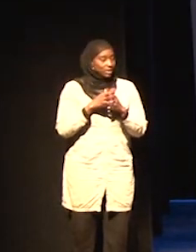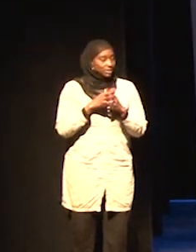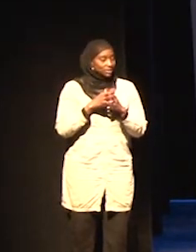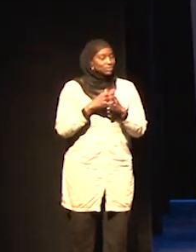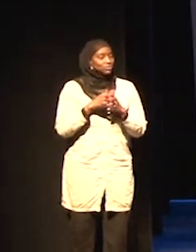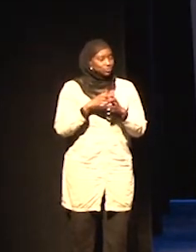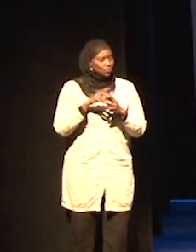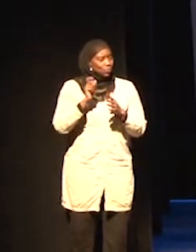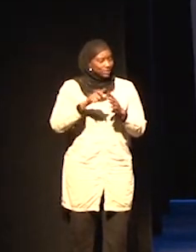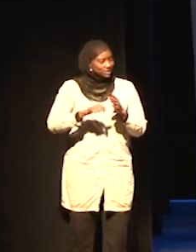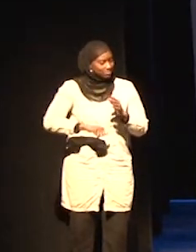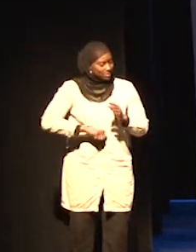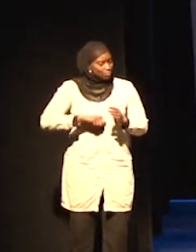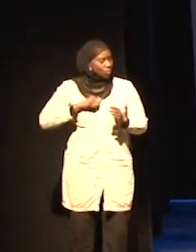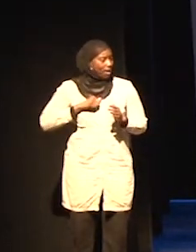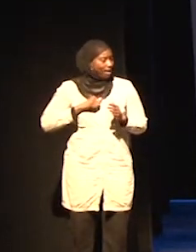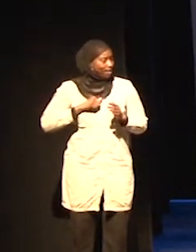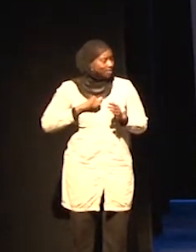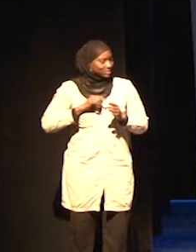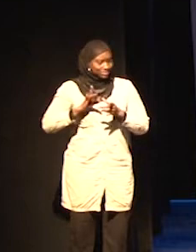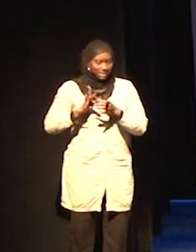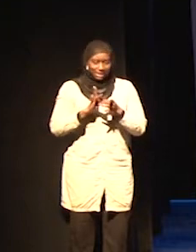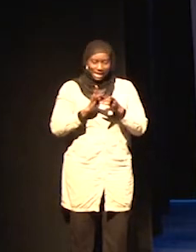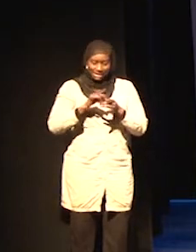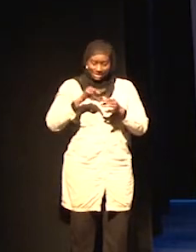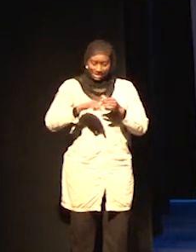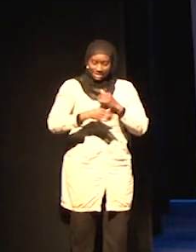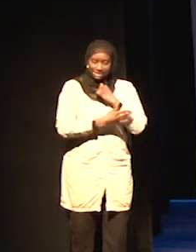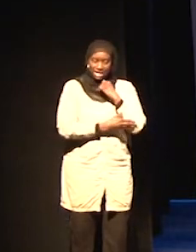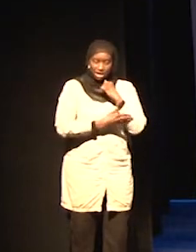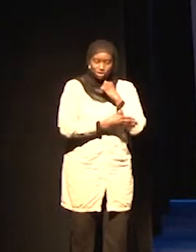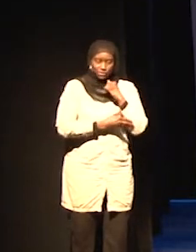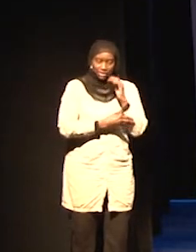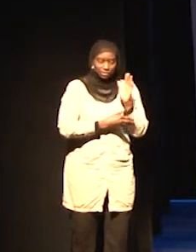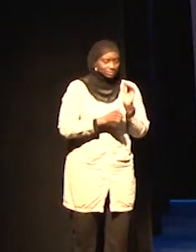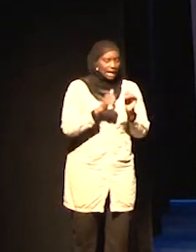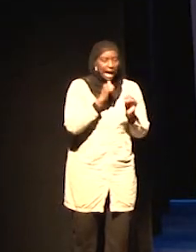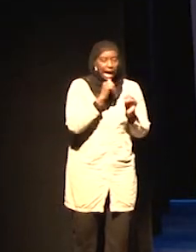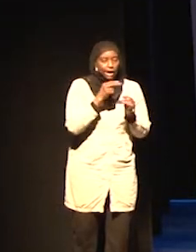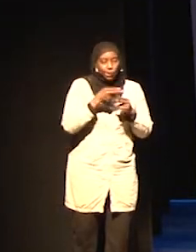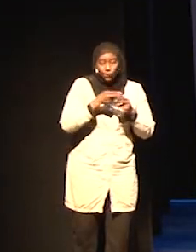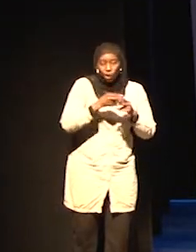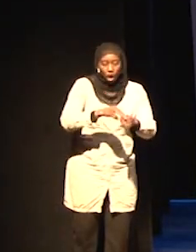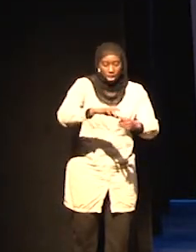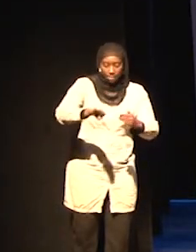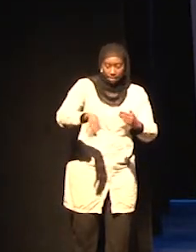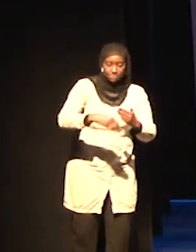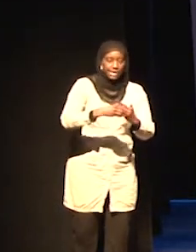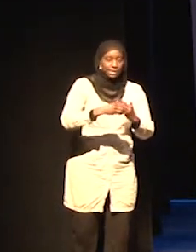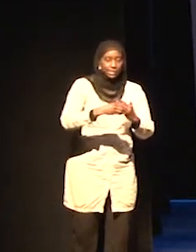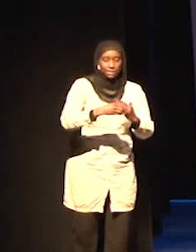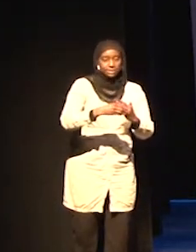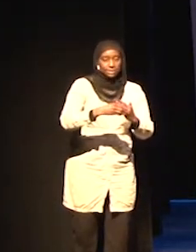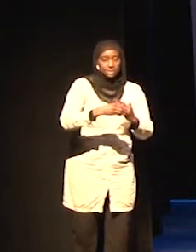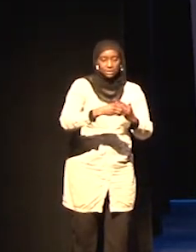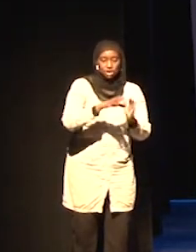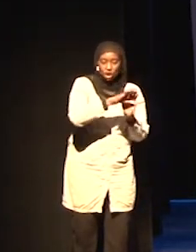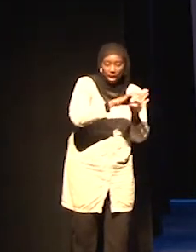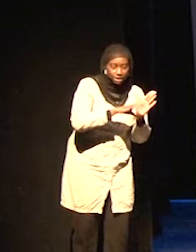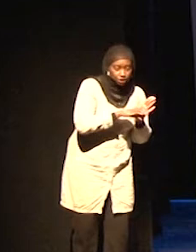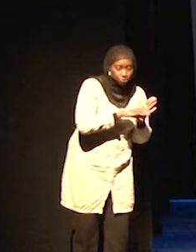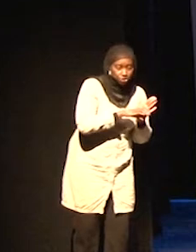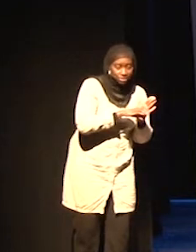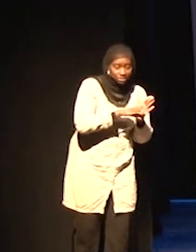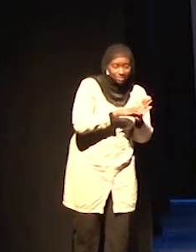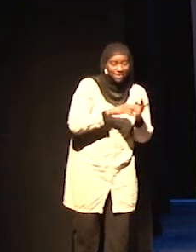them amendments. Those are human dignities. Those are human dignities. Our Creator